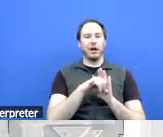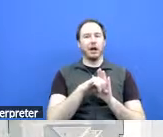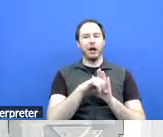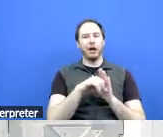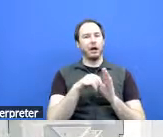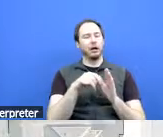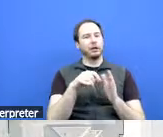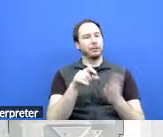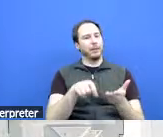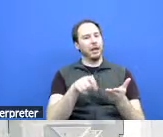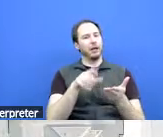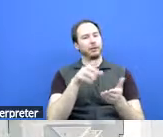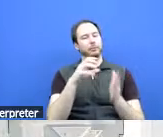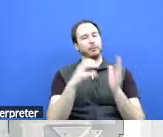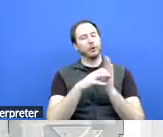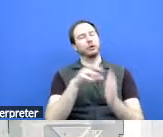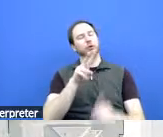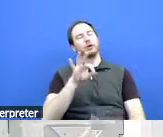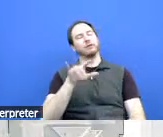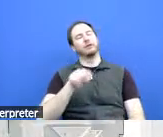amenity per section